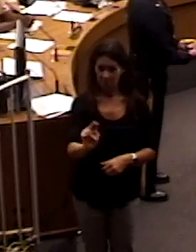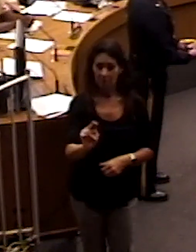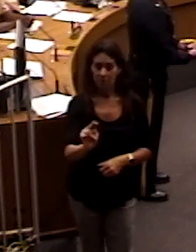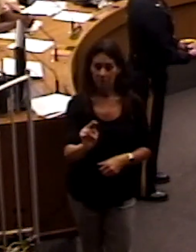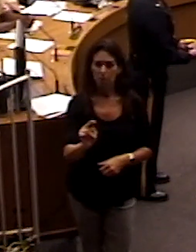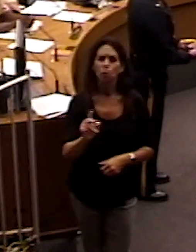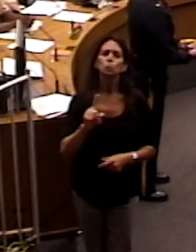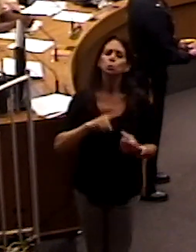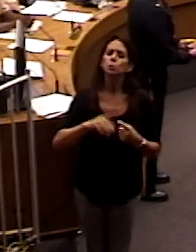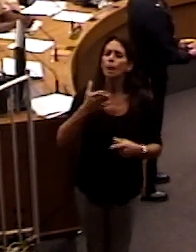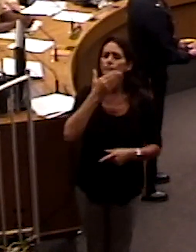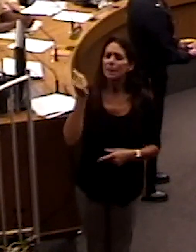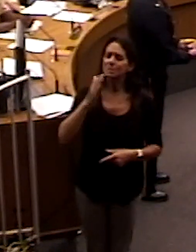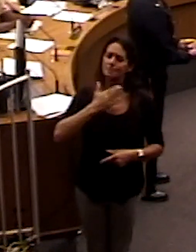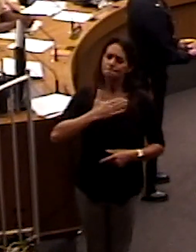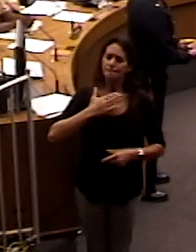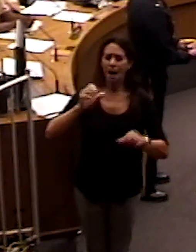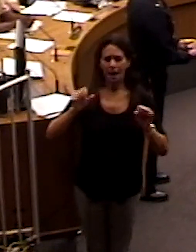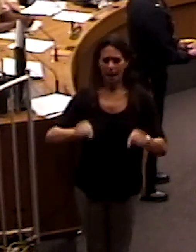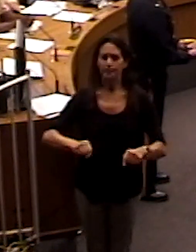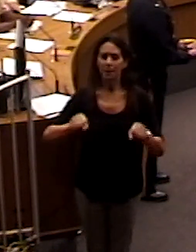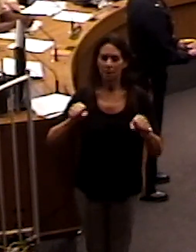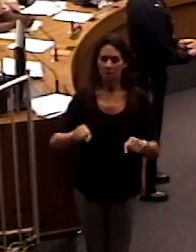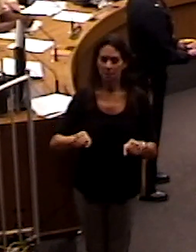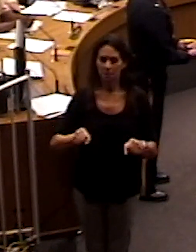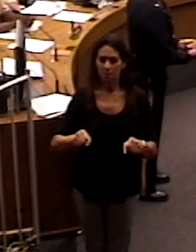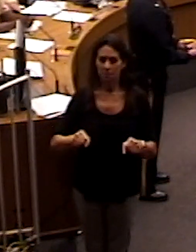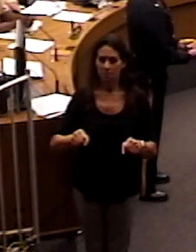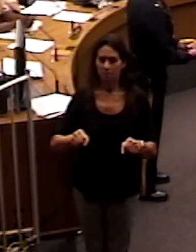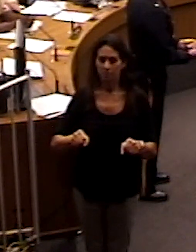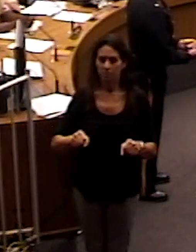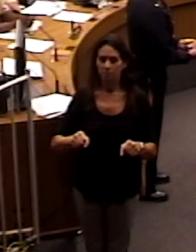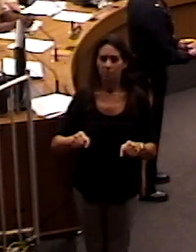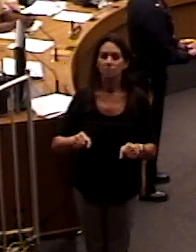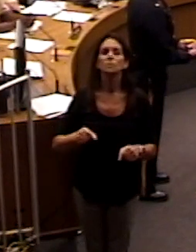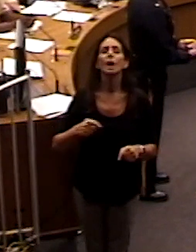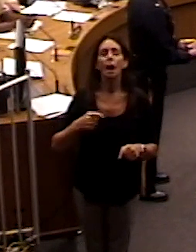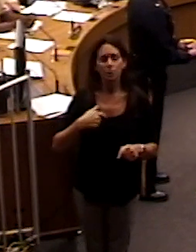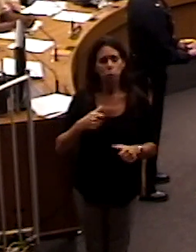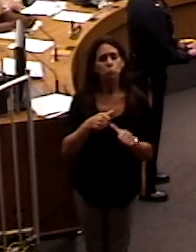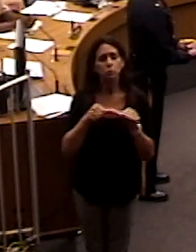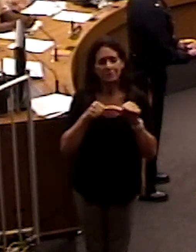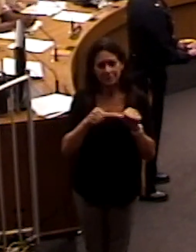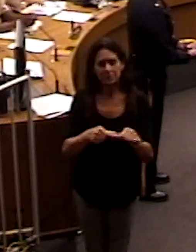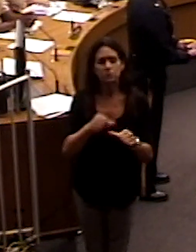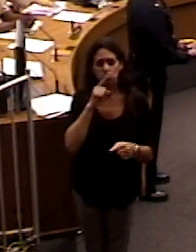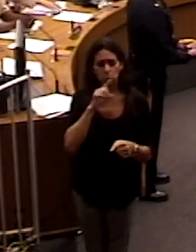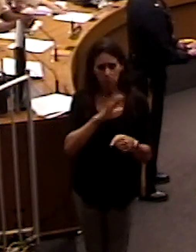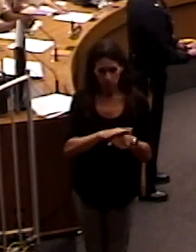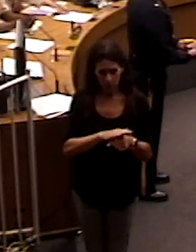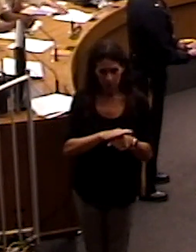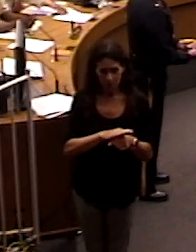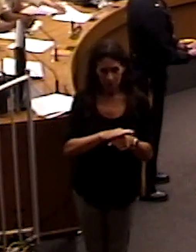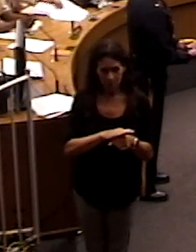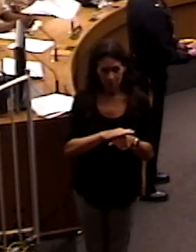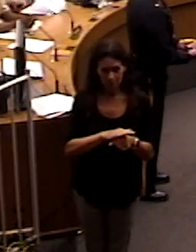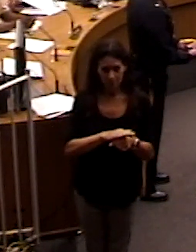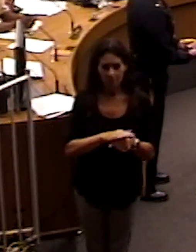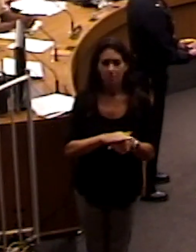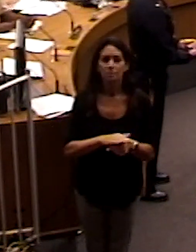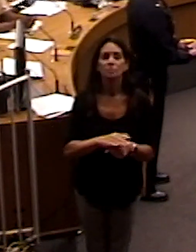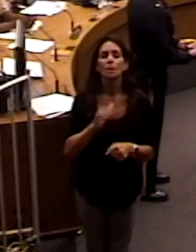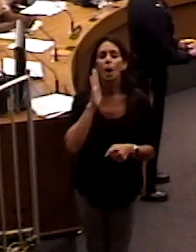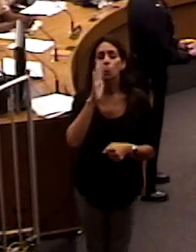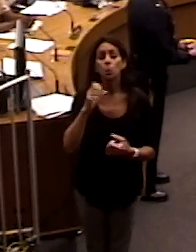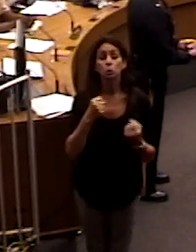To the best of my ability. To the best of my ability. I do further solemnly swear. I do further solemnly swear. Or affirm. That I will